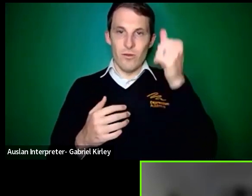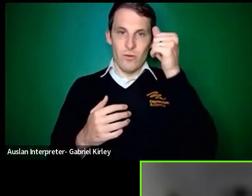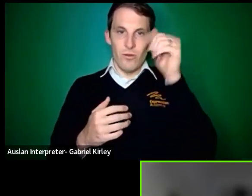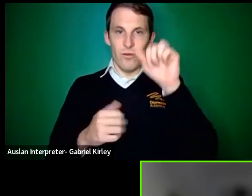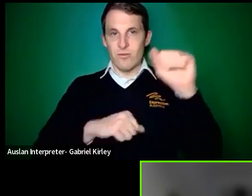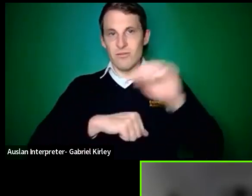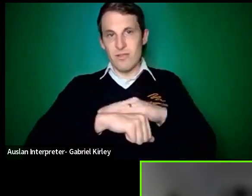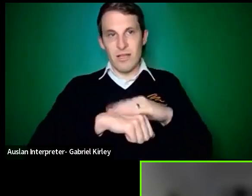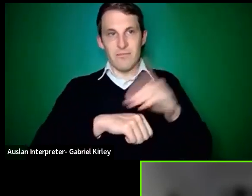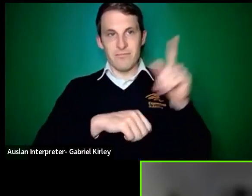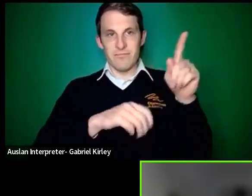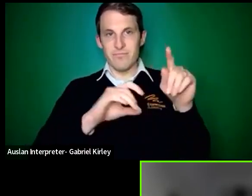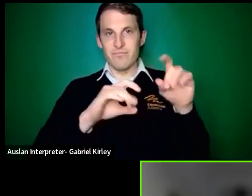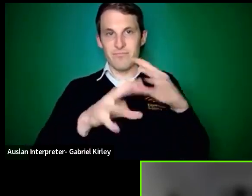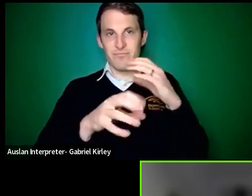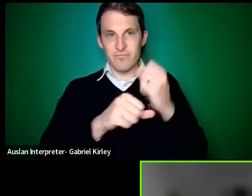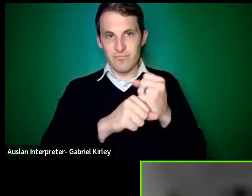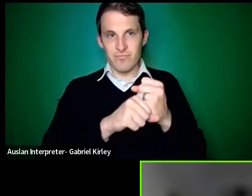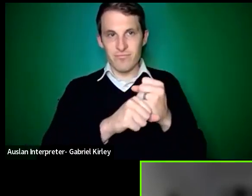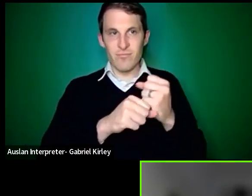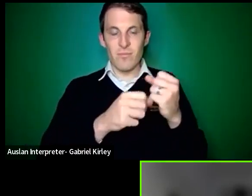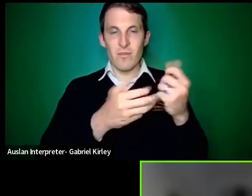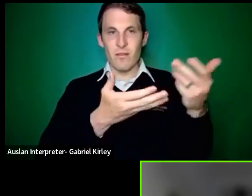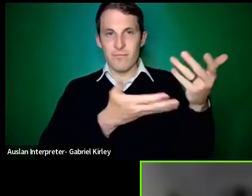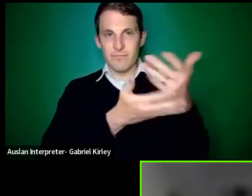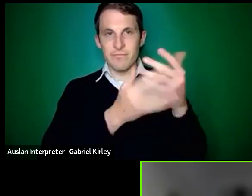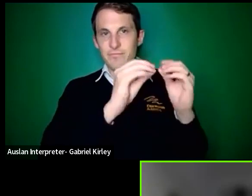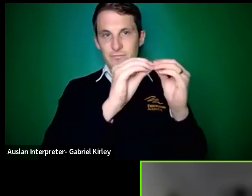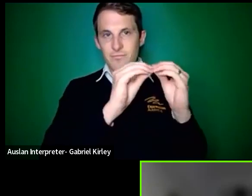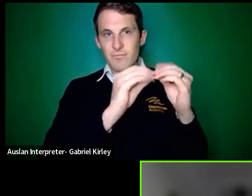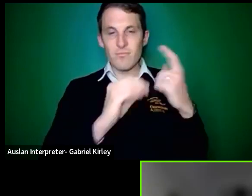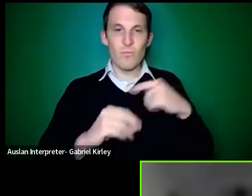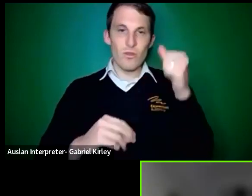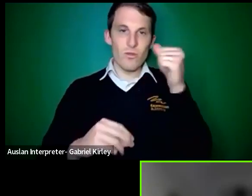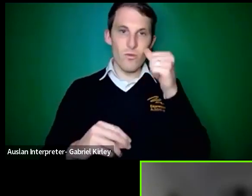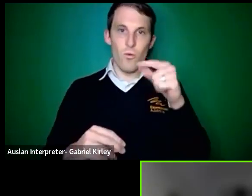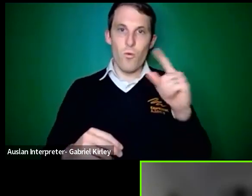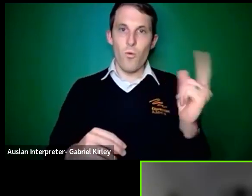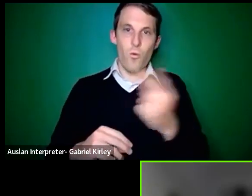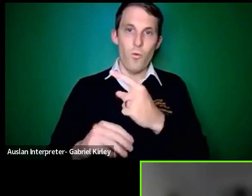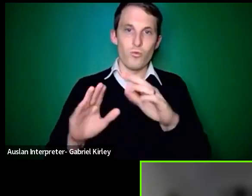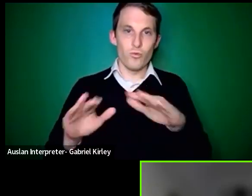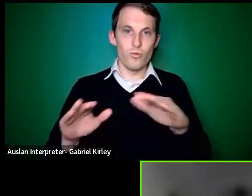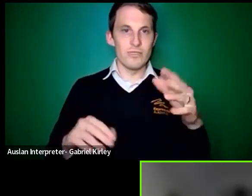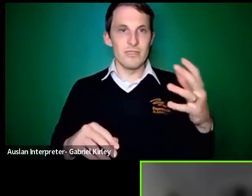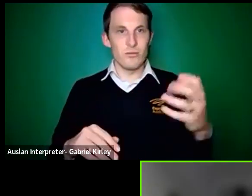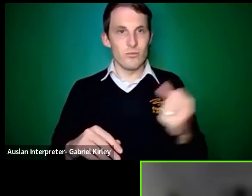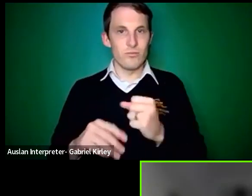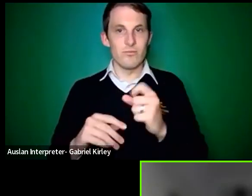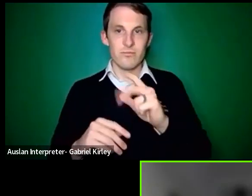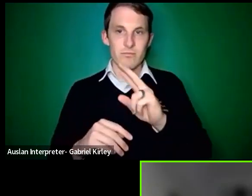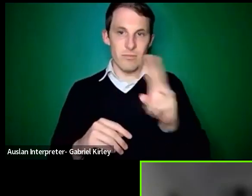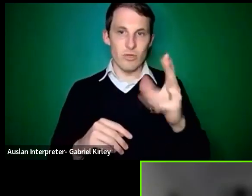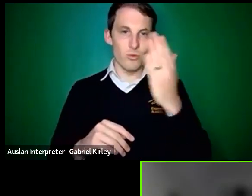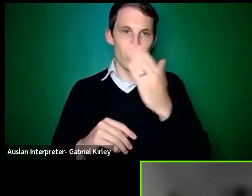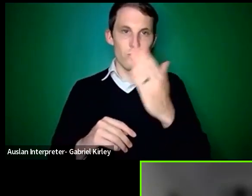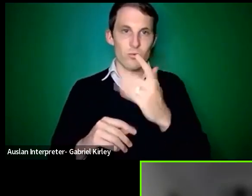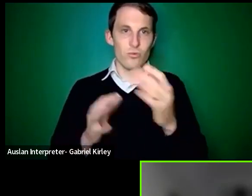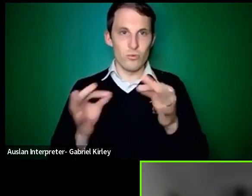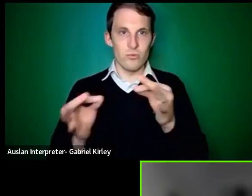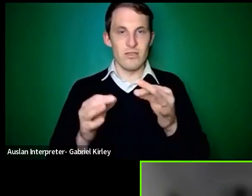Cabinet as well, because of course all children in Australia are due to go back to school in coming weeks. And I think